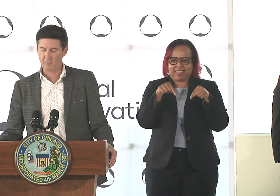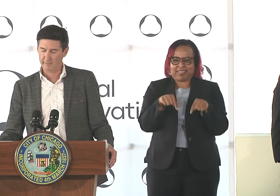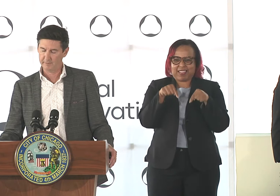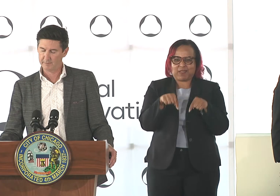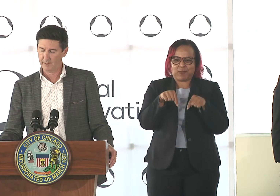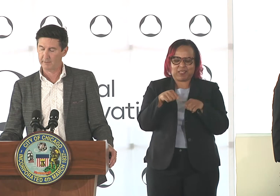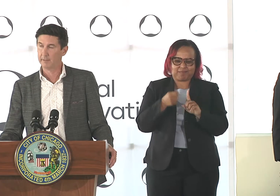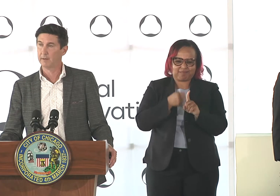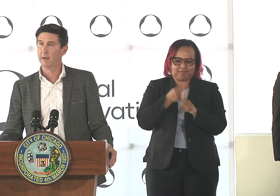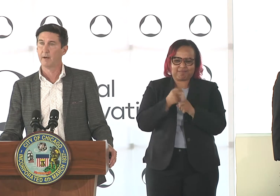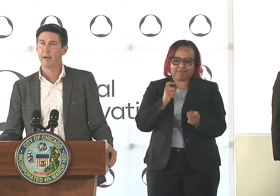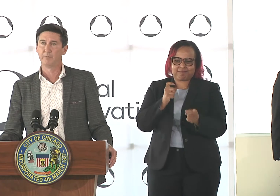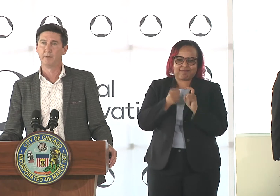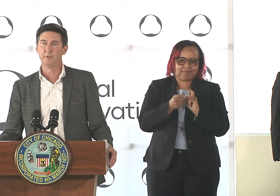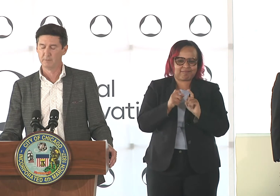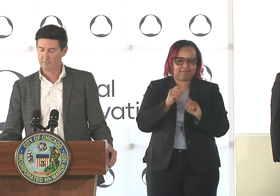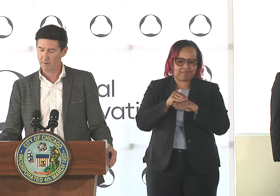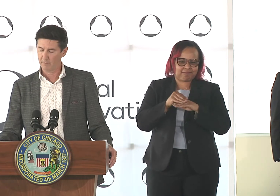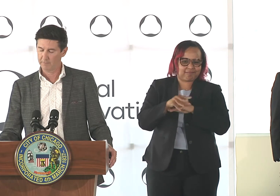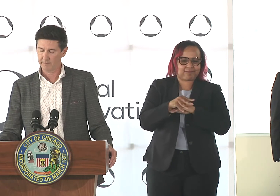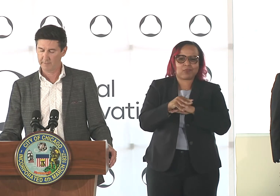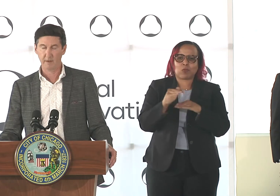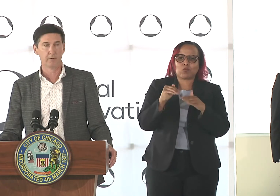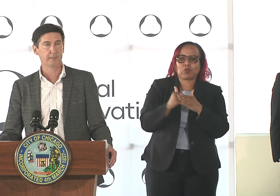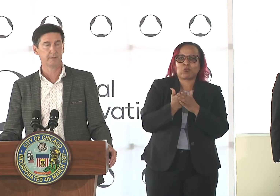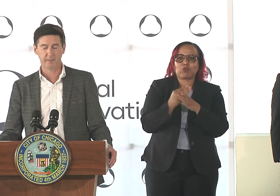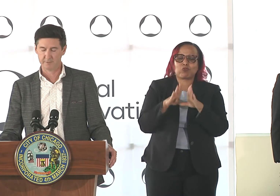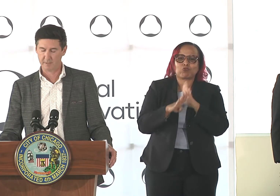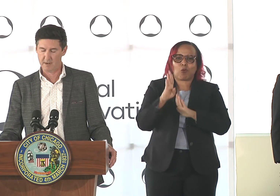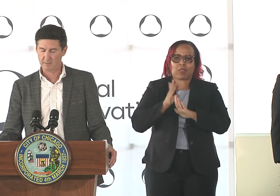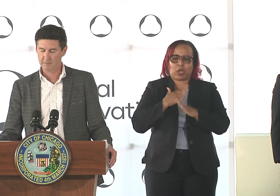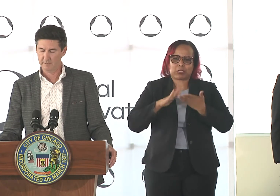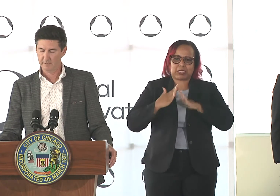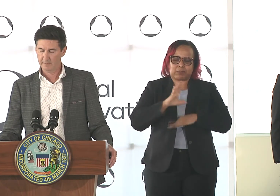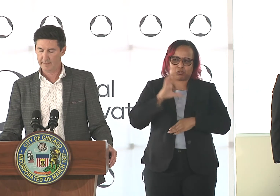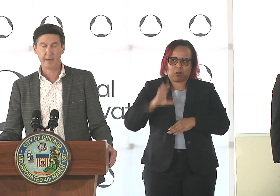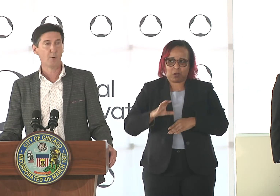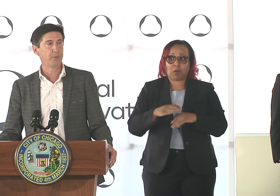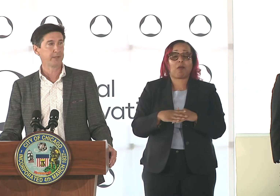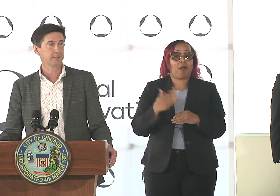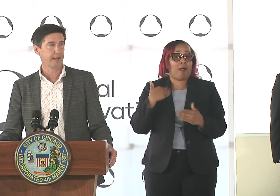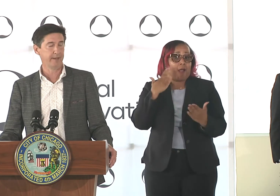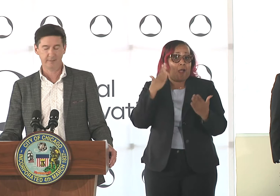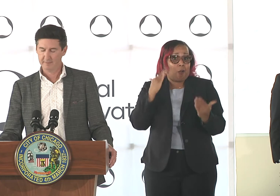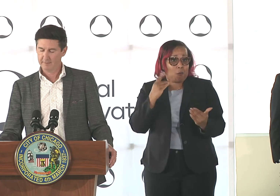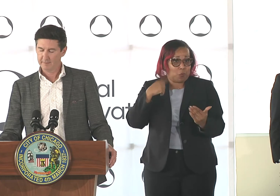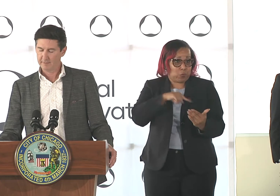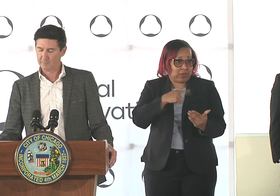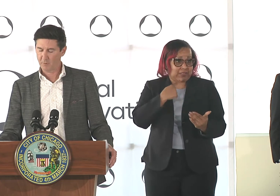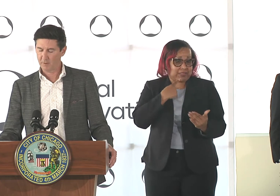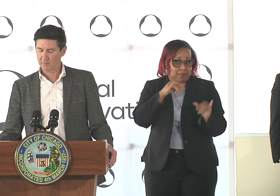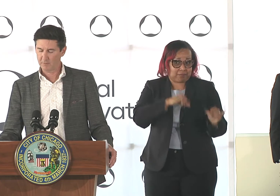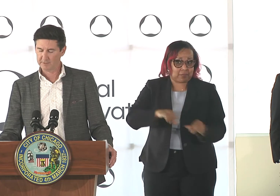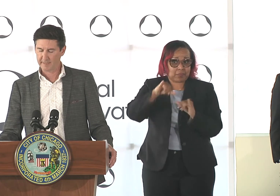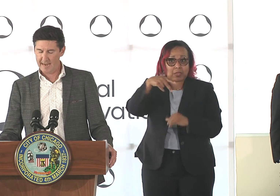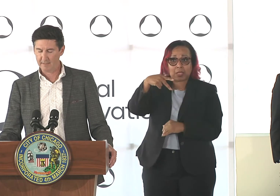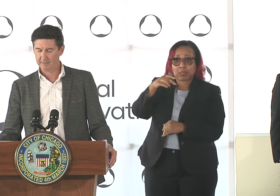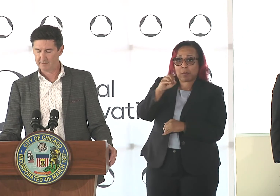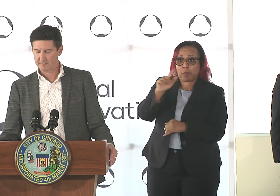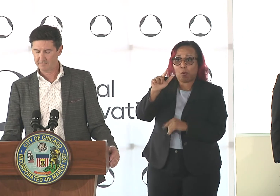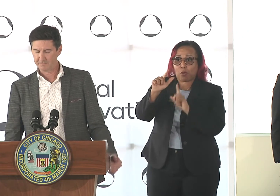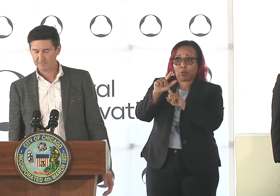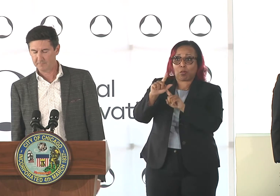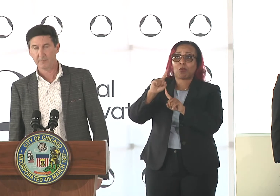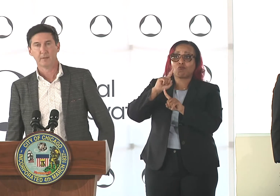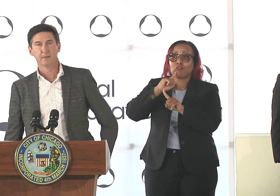turning point, triggering a renewed growth in our great city of Chicago. And I hope we can say that Portal was a